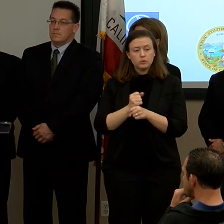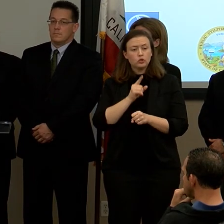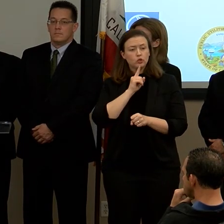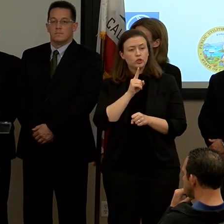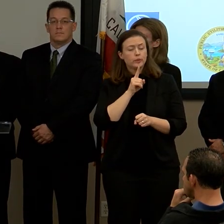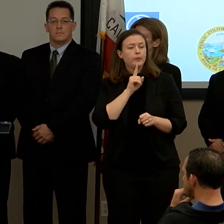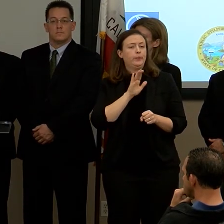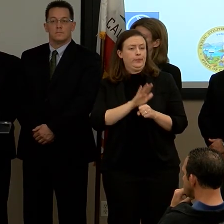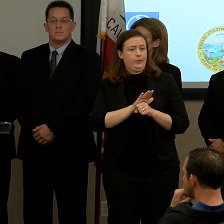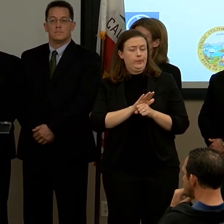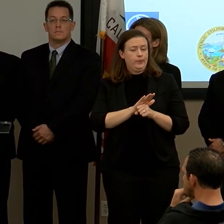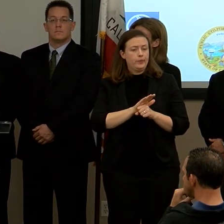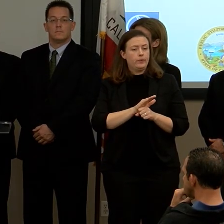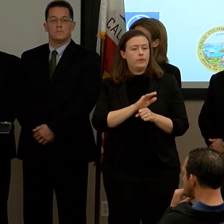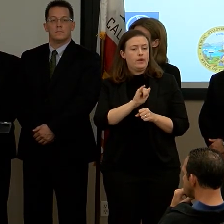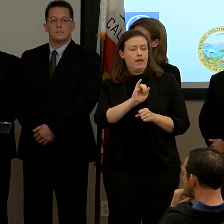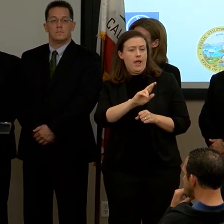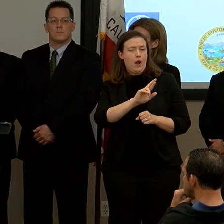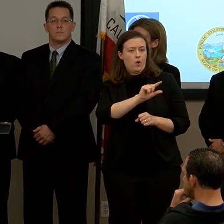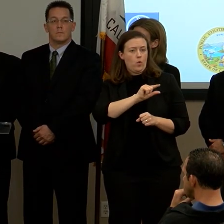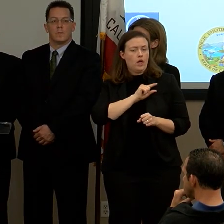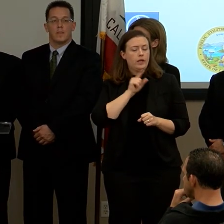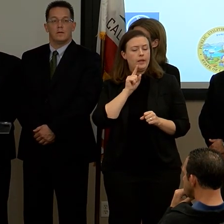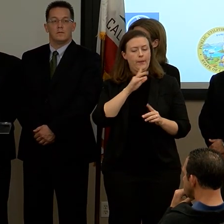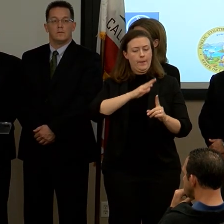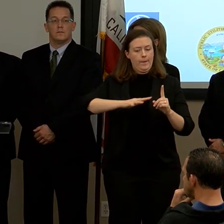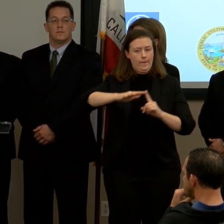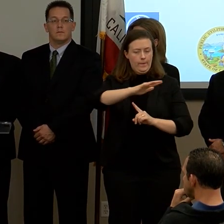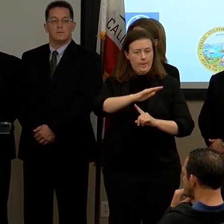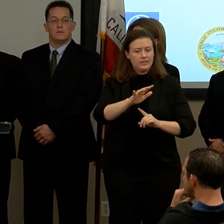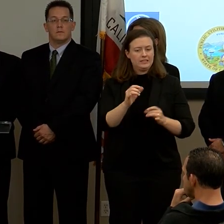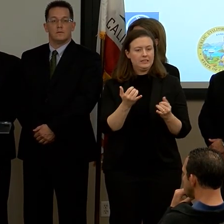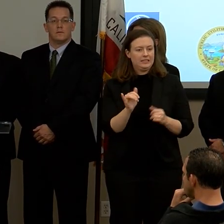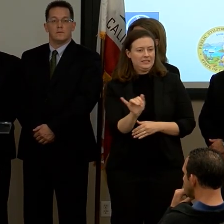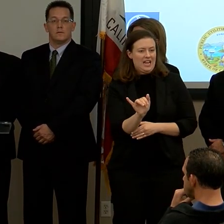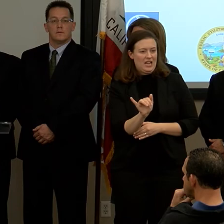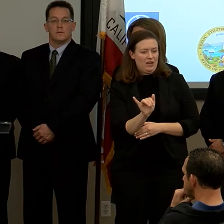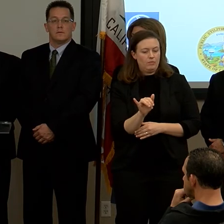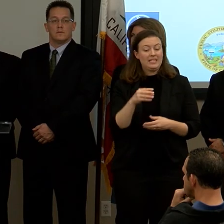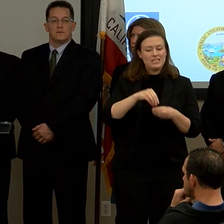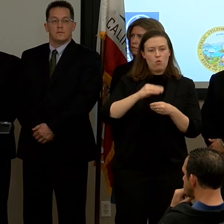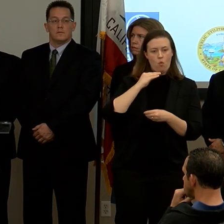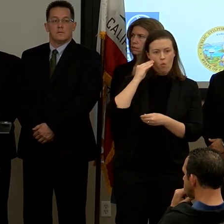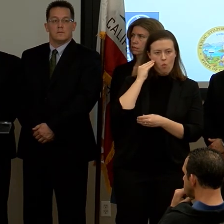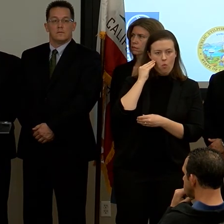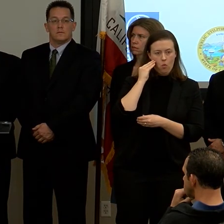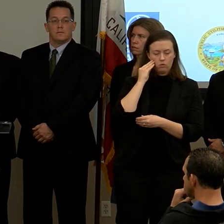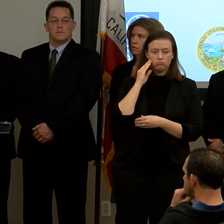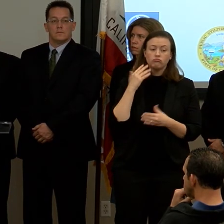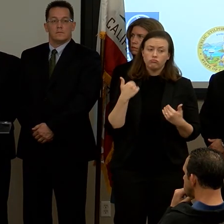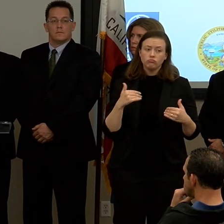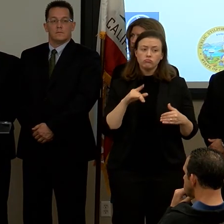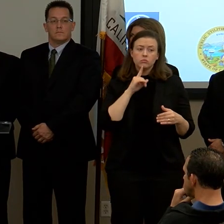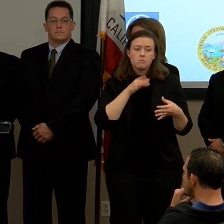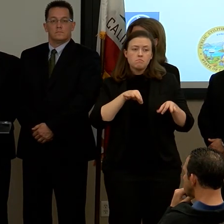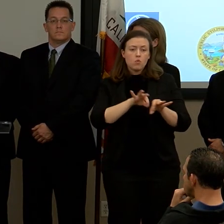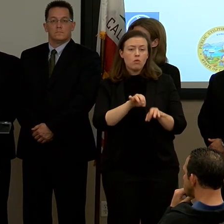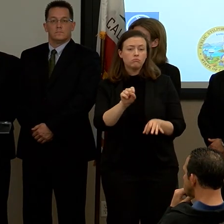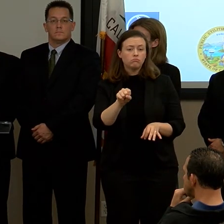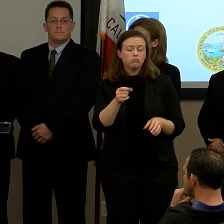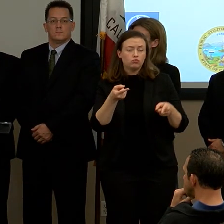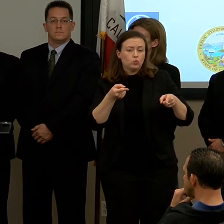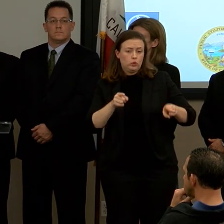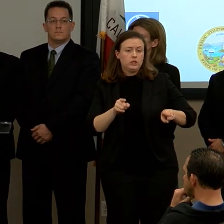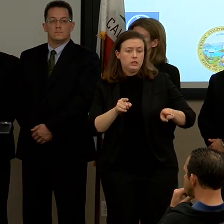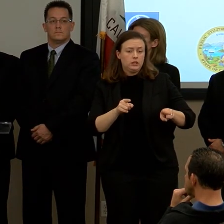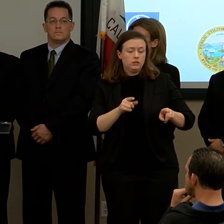the air quality that we're seeing in the external environment is the same as in the homes. And we think this is an important step to assure